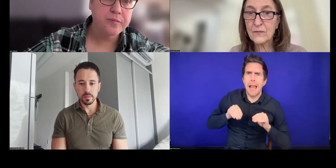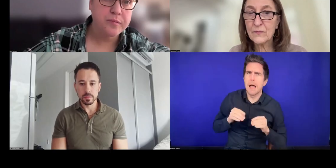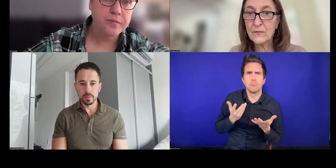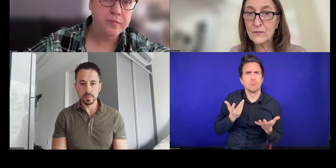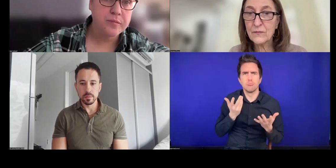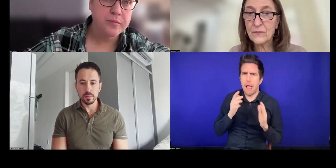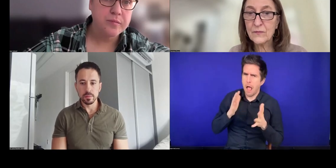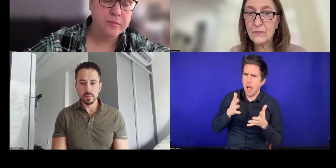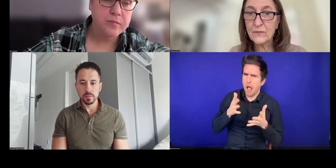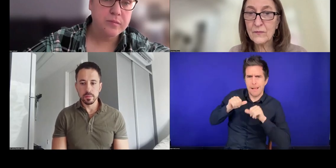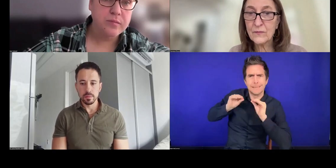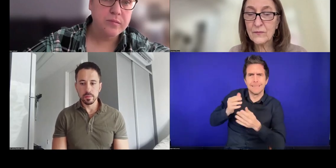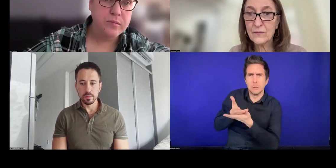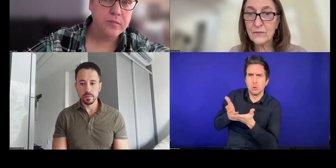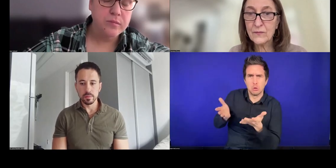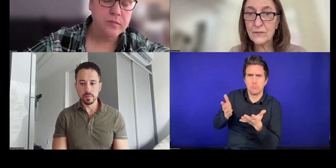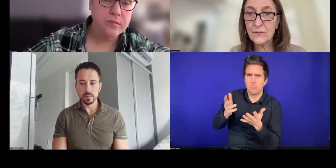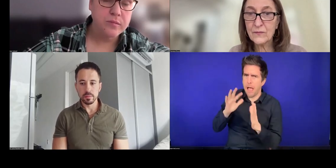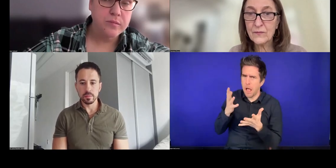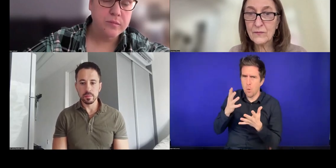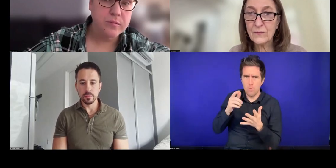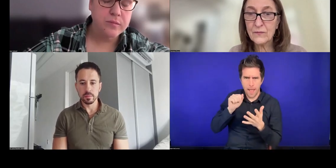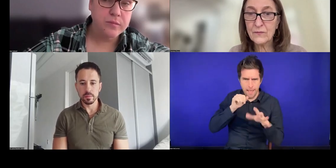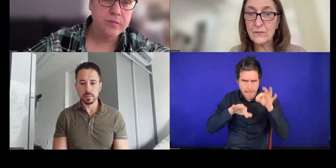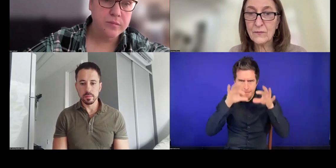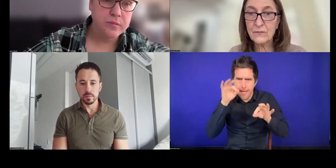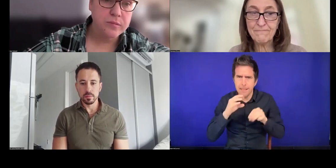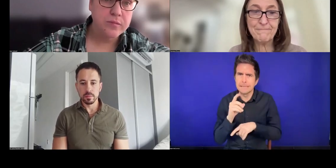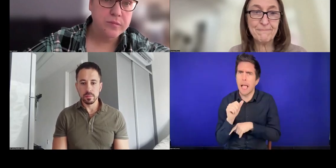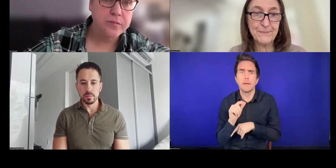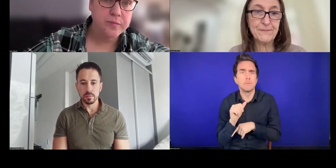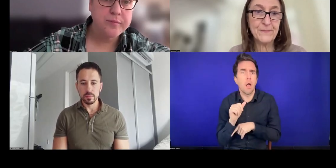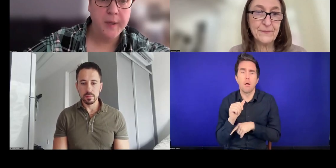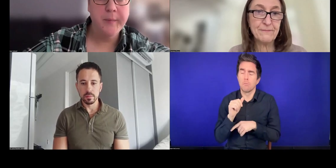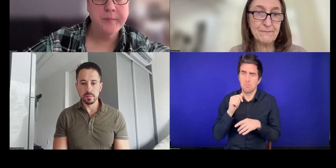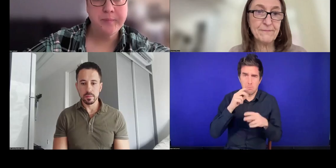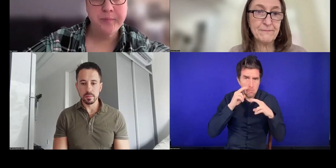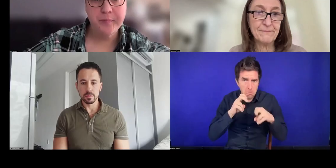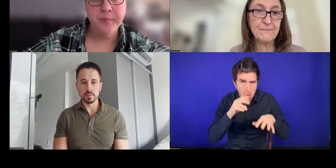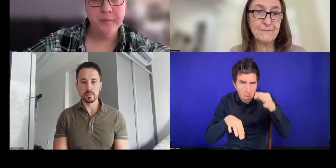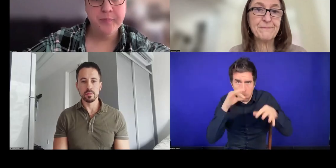the findings into their own work.